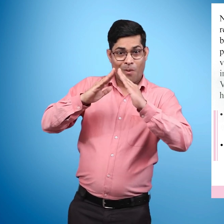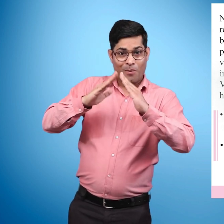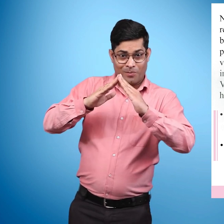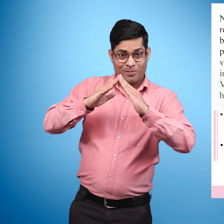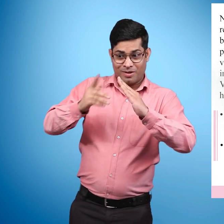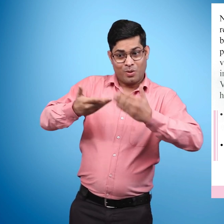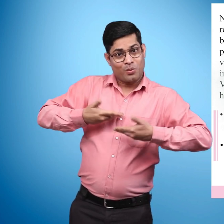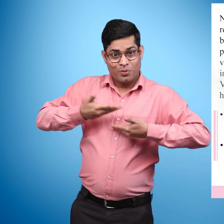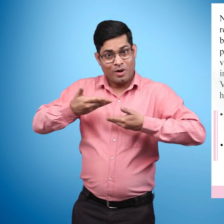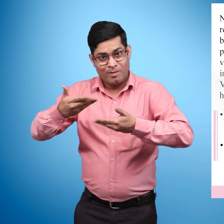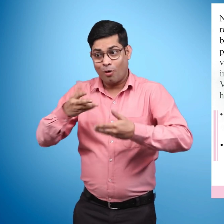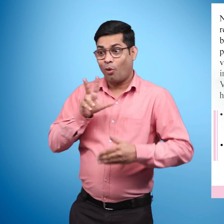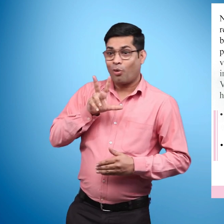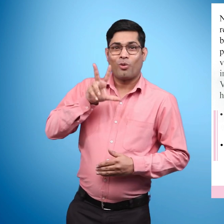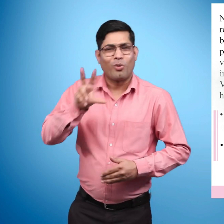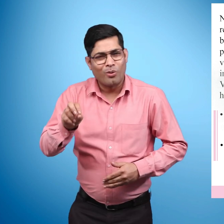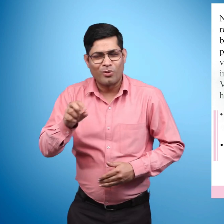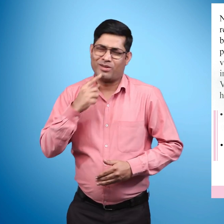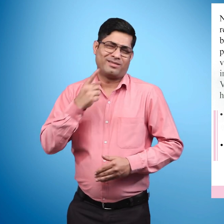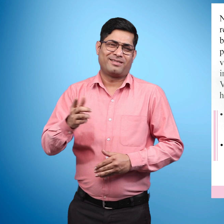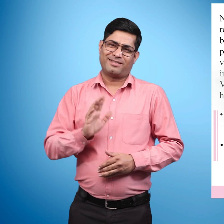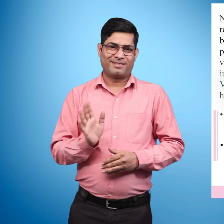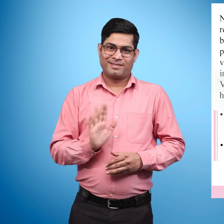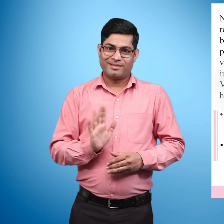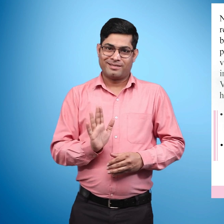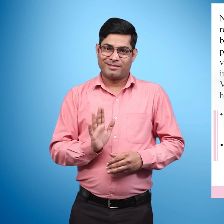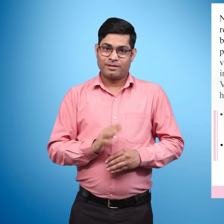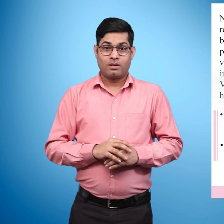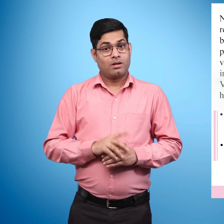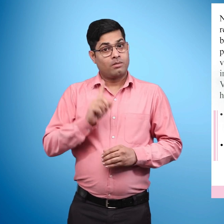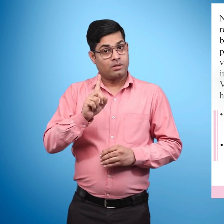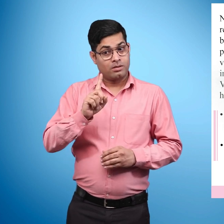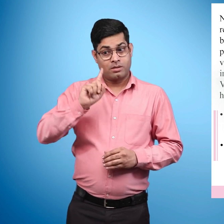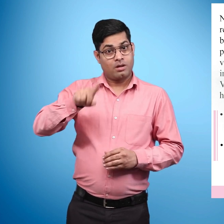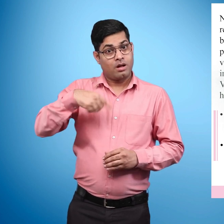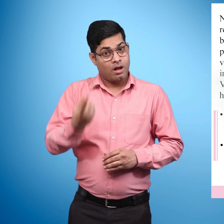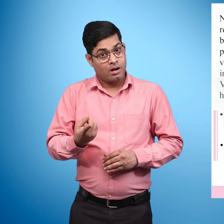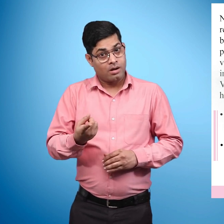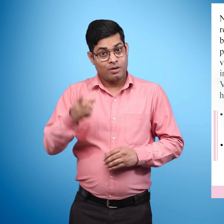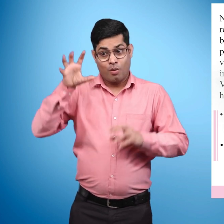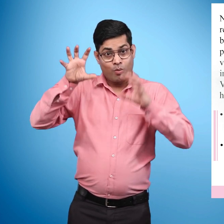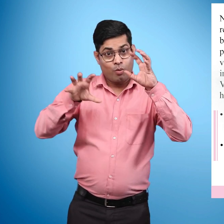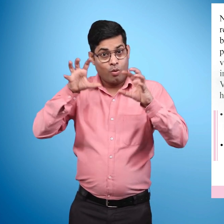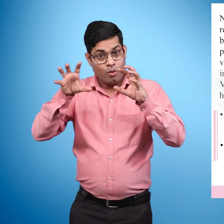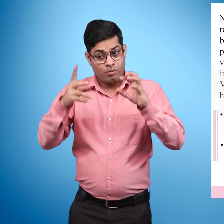"I cannot refuse your hospitality. But tomorrow you will go with me as my